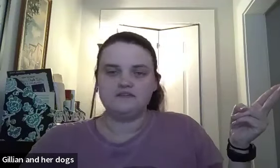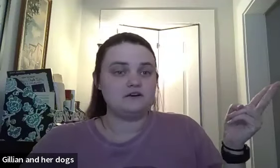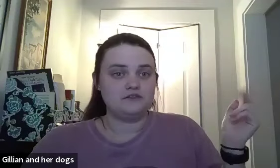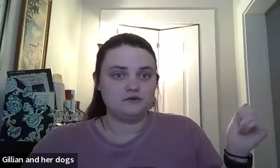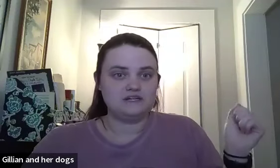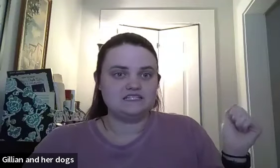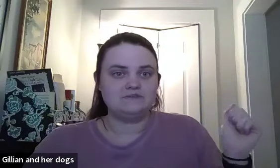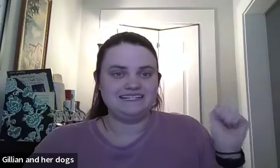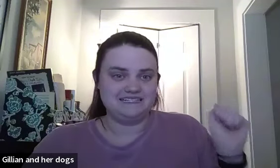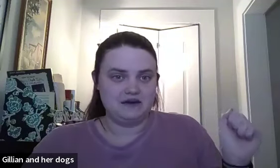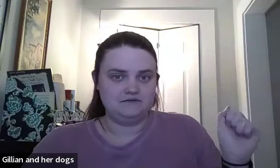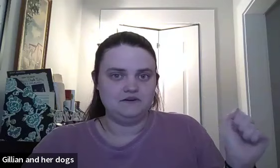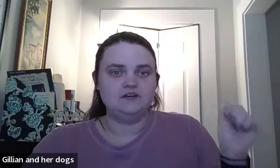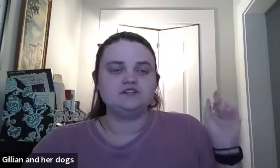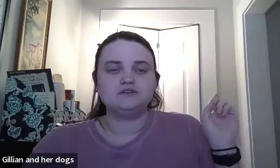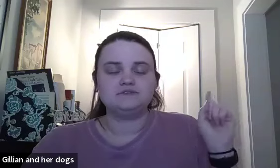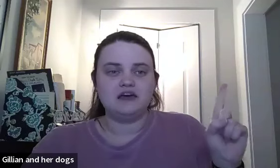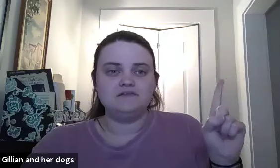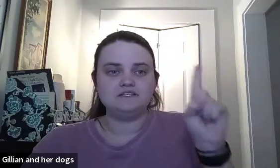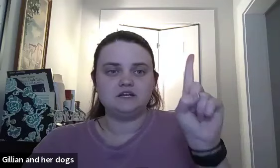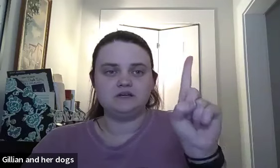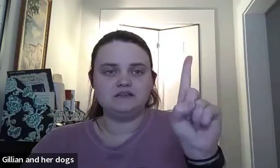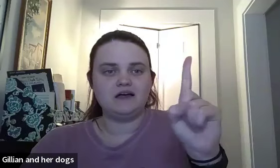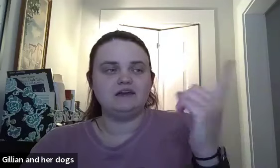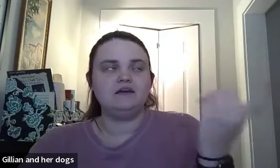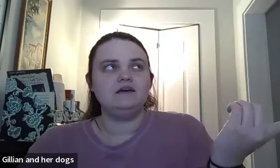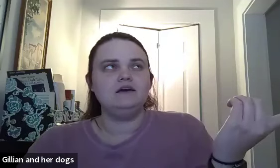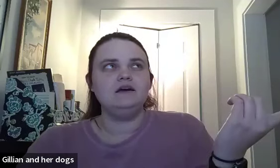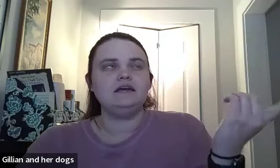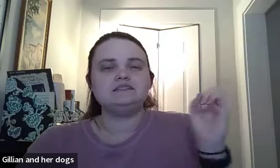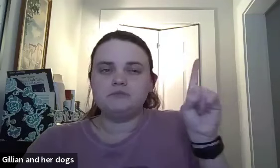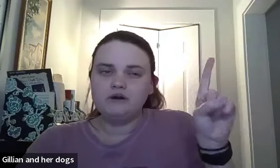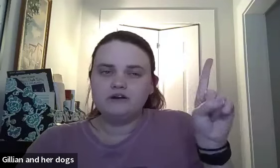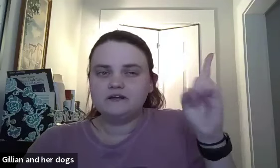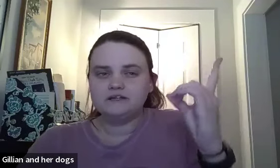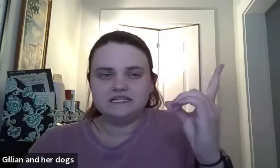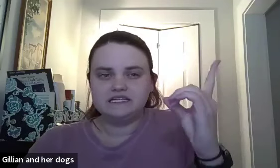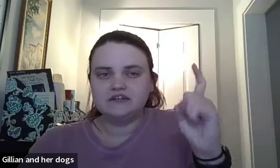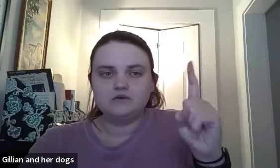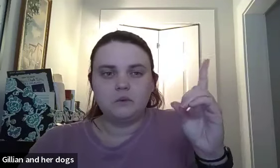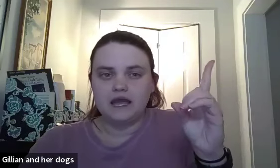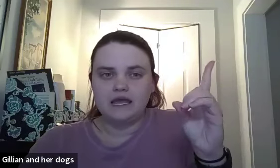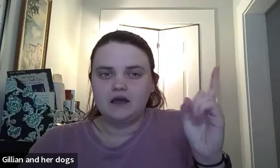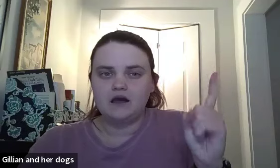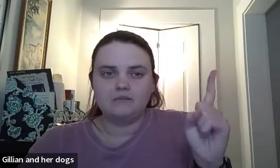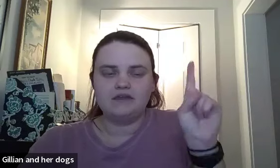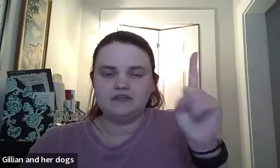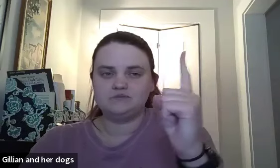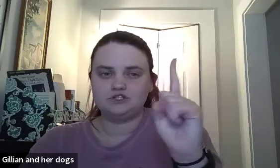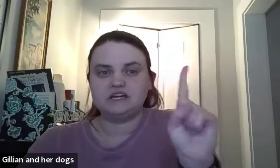Then our third one is going to be deaf. So deaf is going to be like it's a pointer finger, a D, either way. I think it's more just